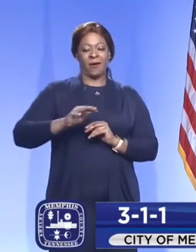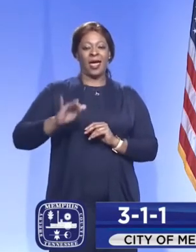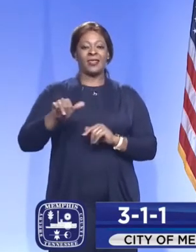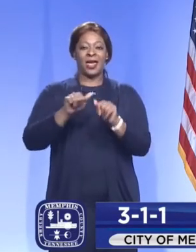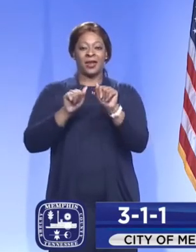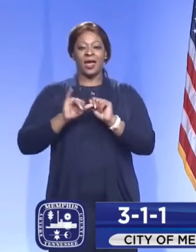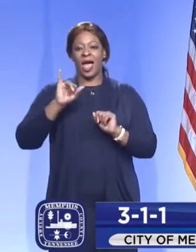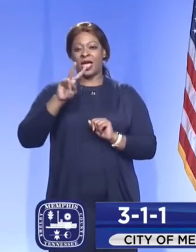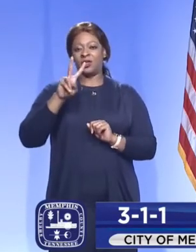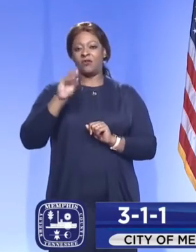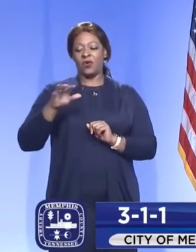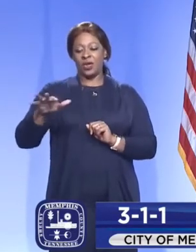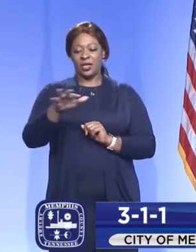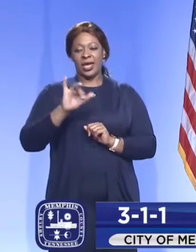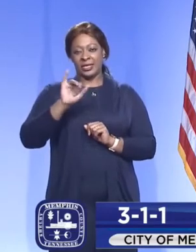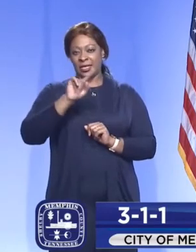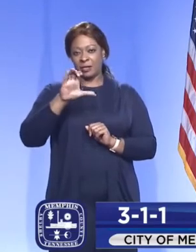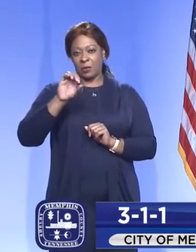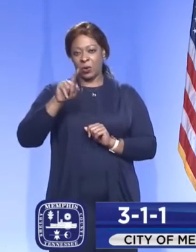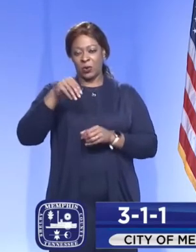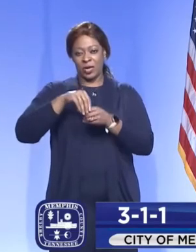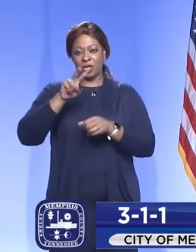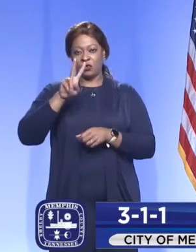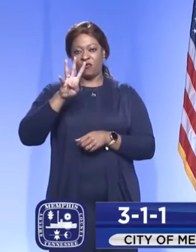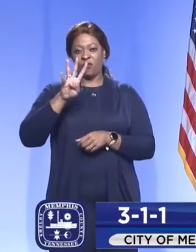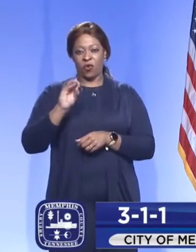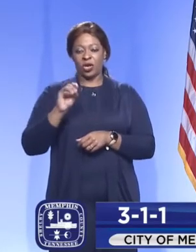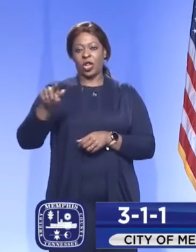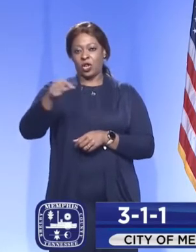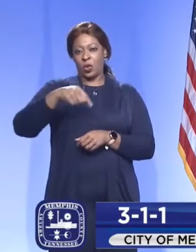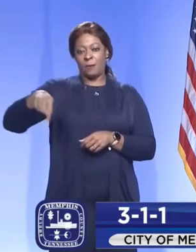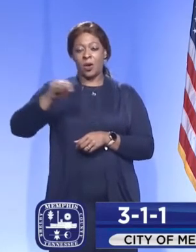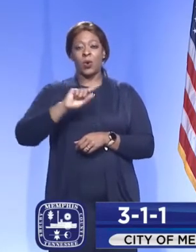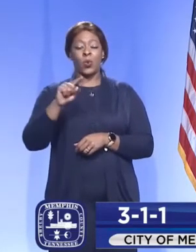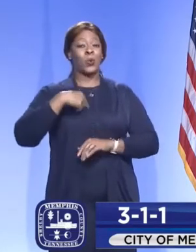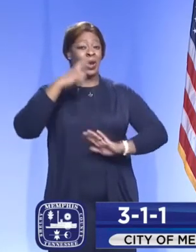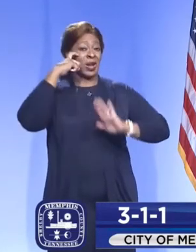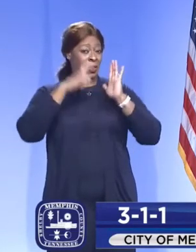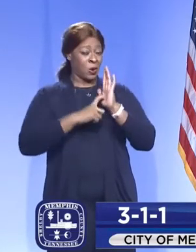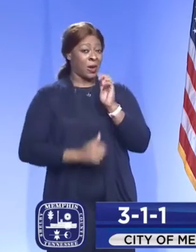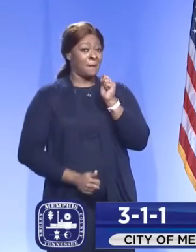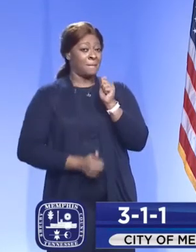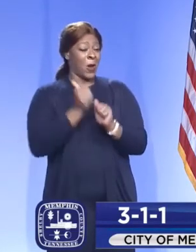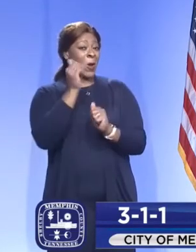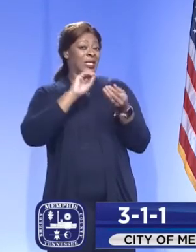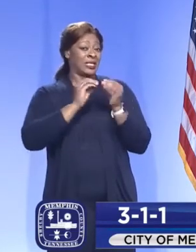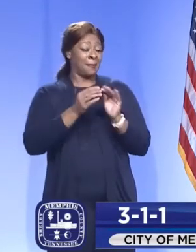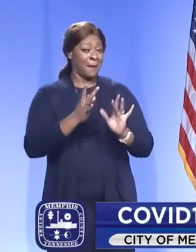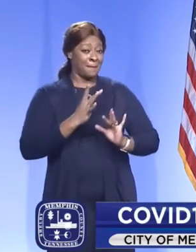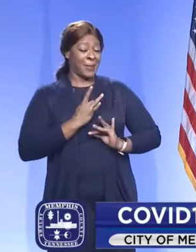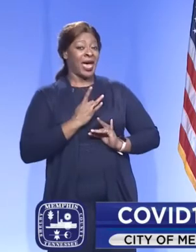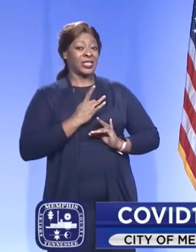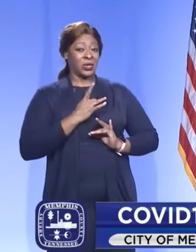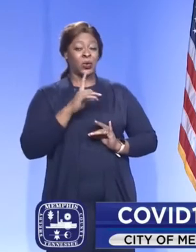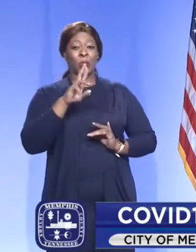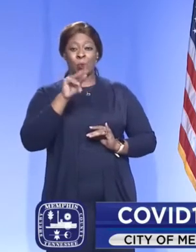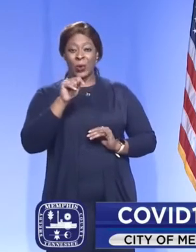time, inside the I-240 loop, there is a reduced level of virus transmission. It's not